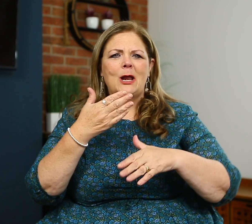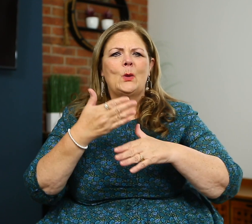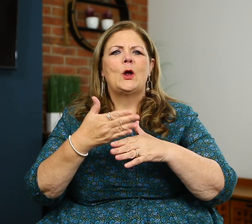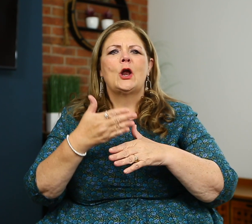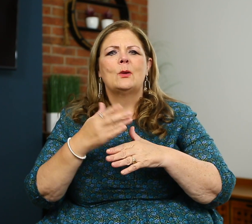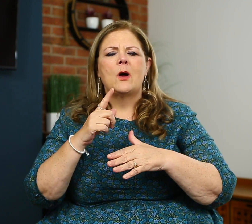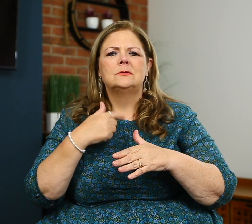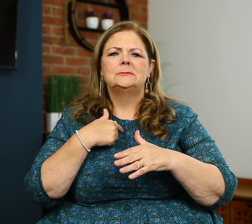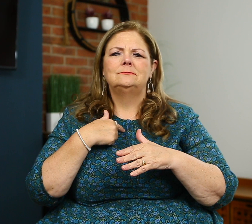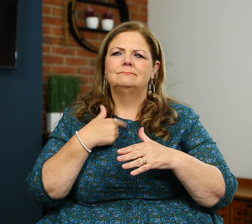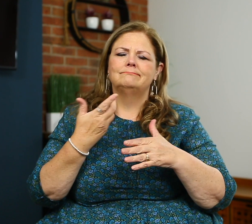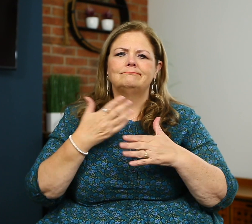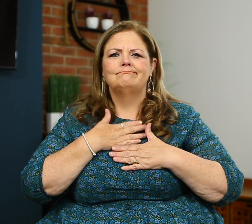I was a clothes designer.